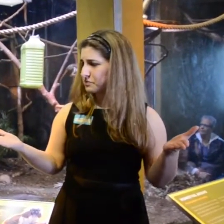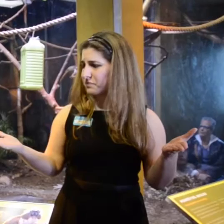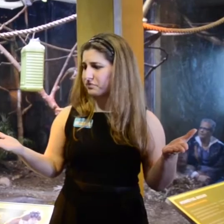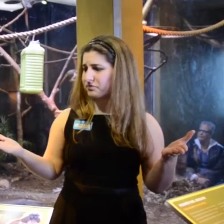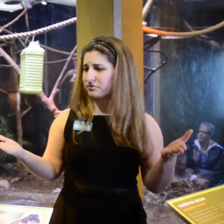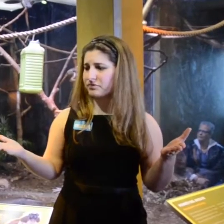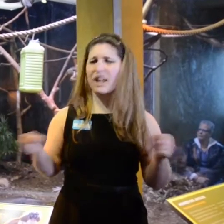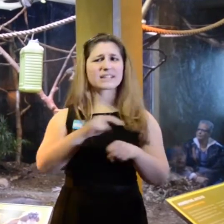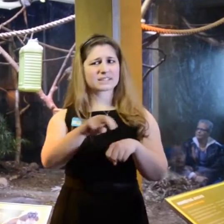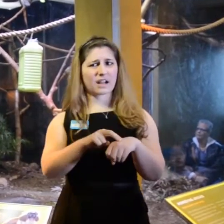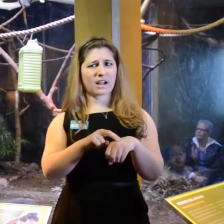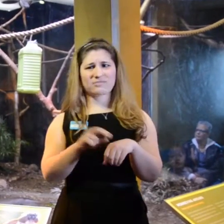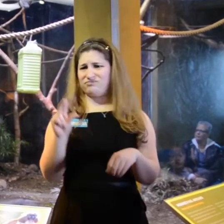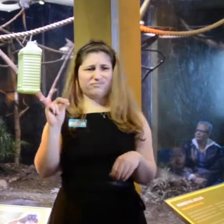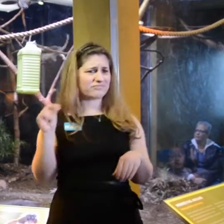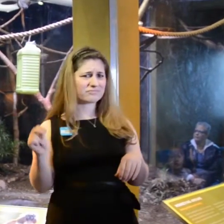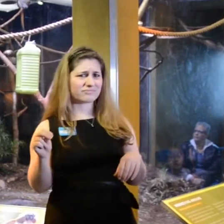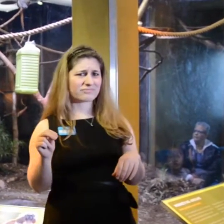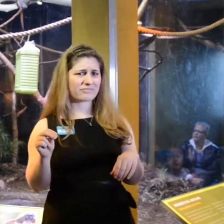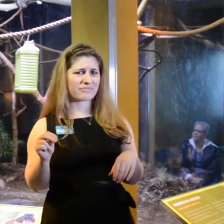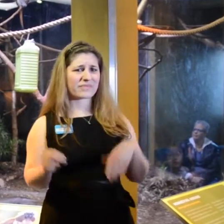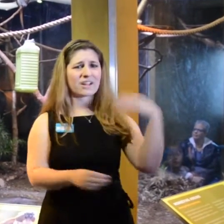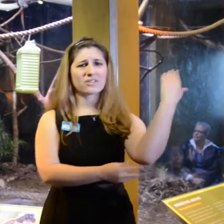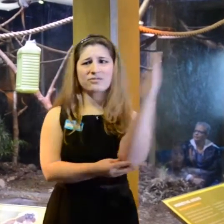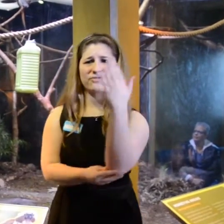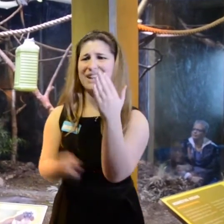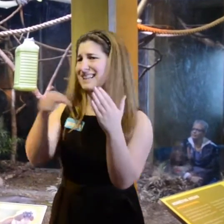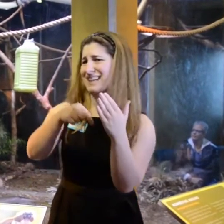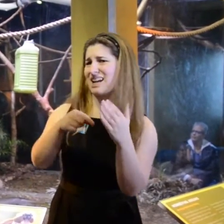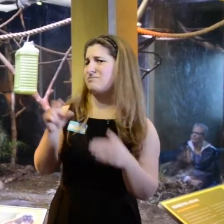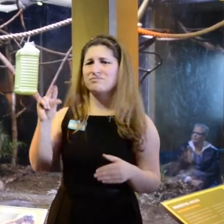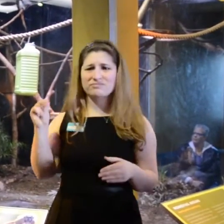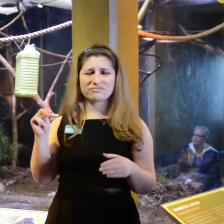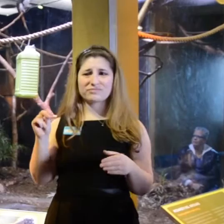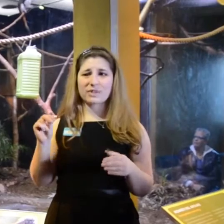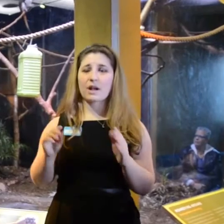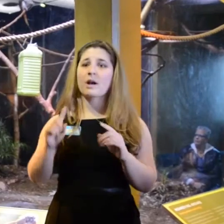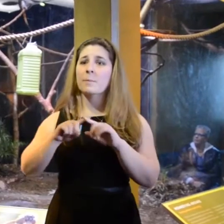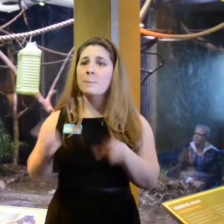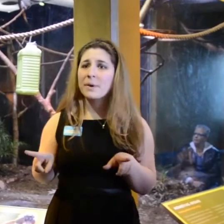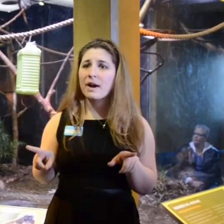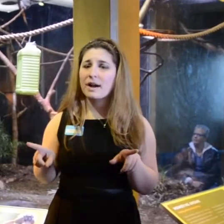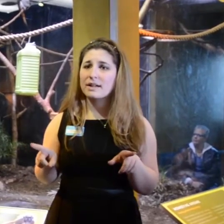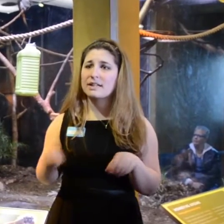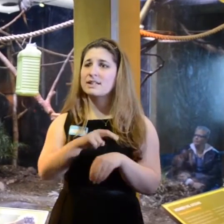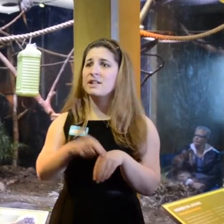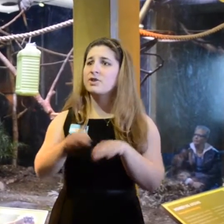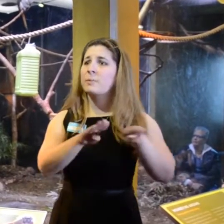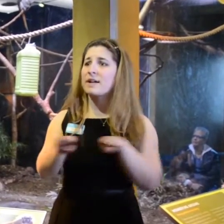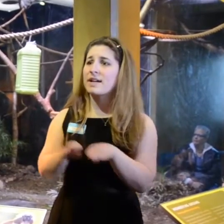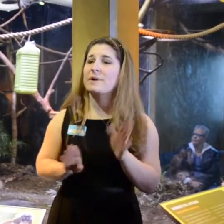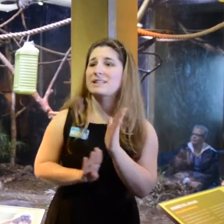their natural habitat they still help promote their natural behaviors. Our tamarinds are very intelligent so